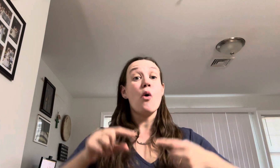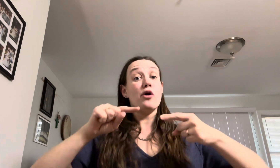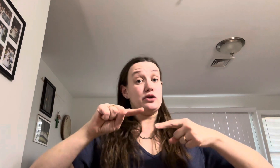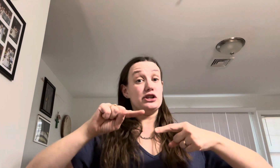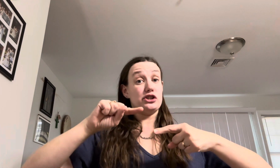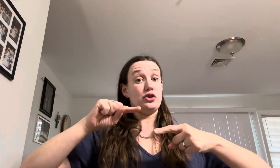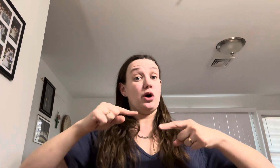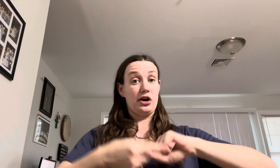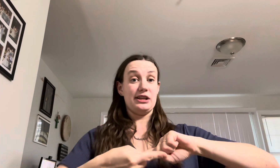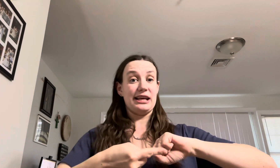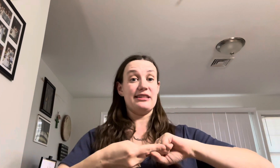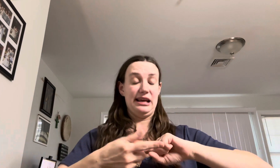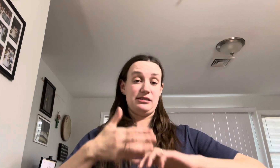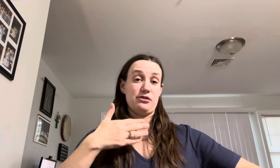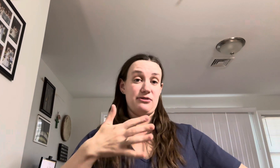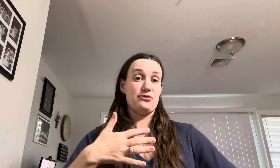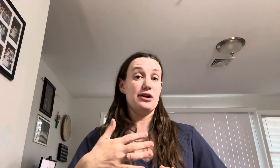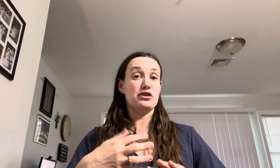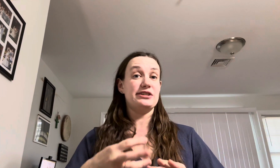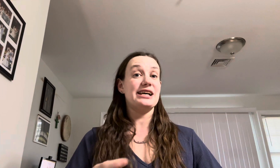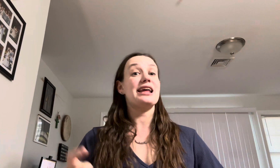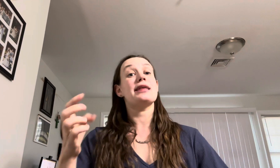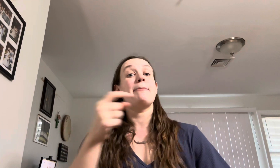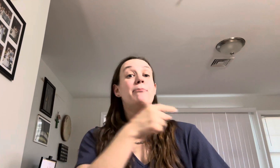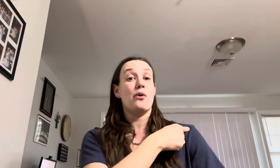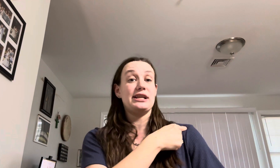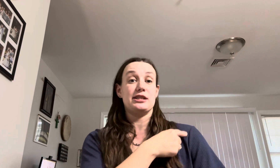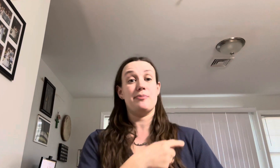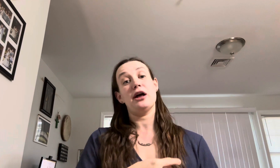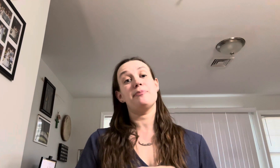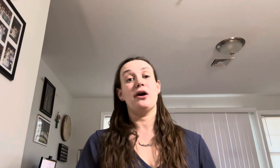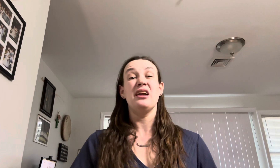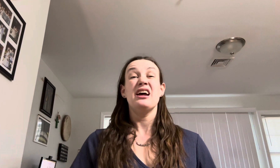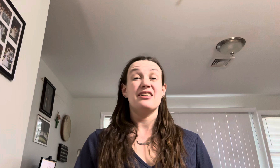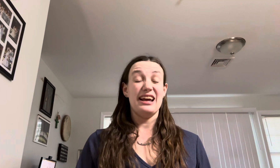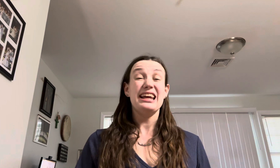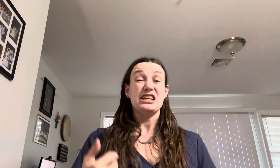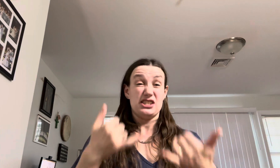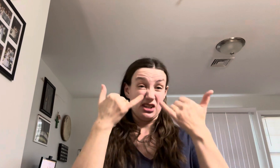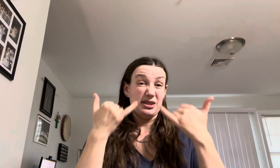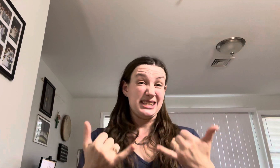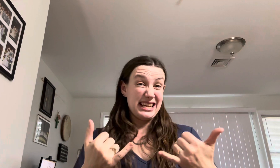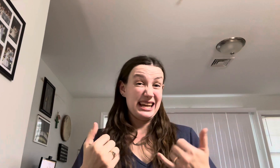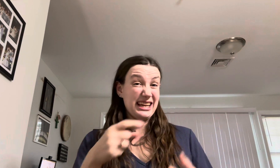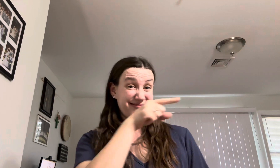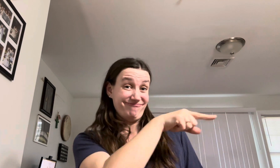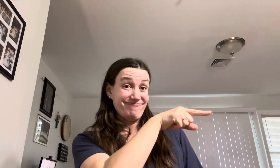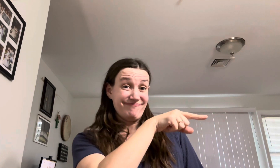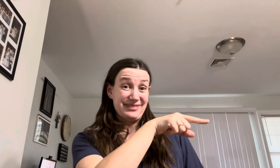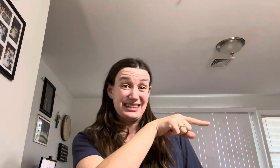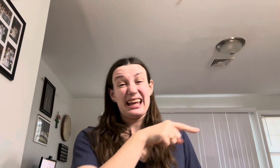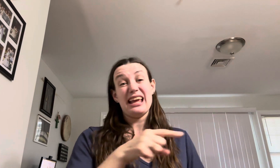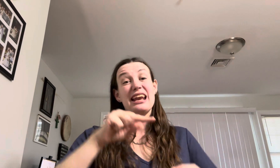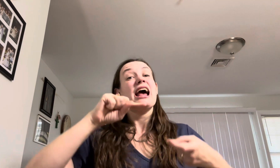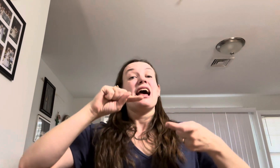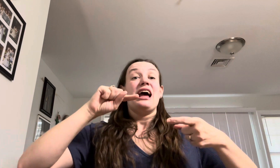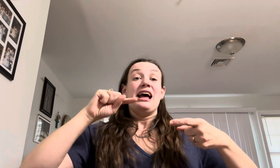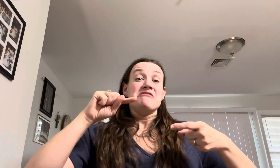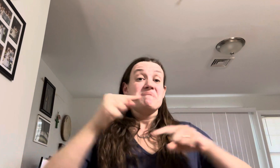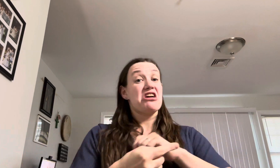you can just do hurt like this, sort of in front of your chest, and then point to the body part, right? So today, that kid, they